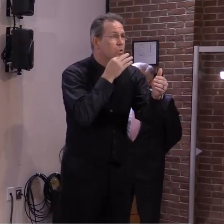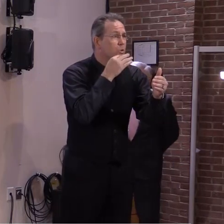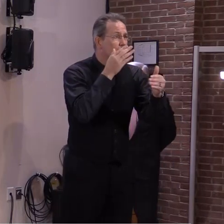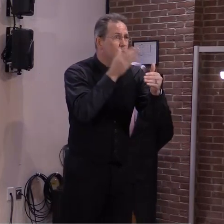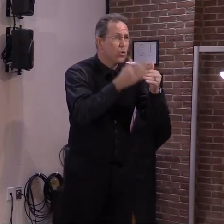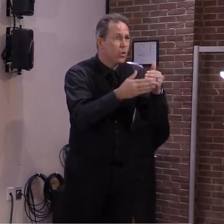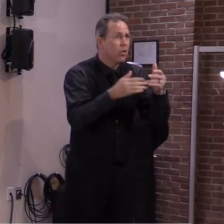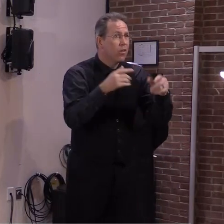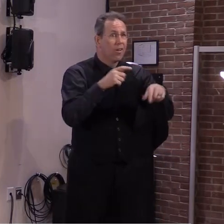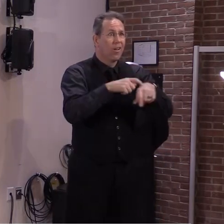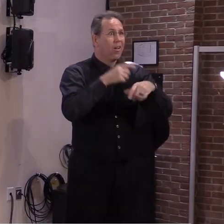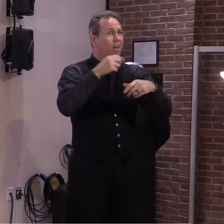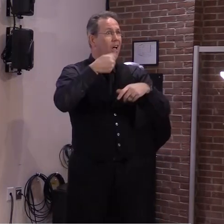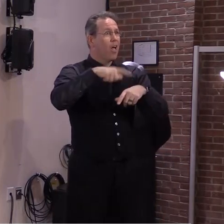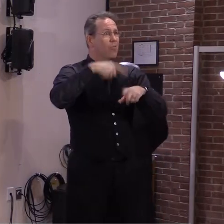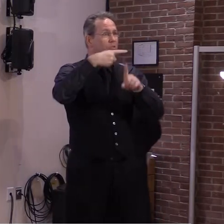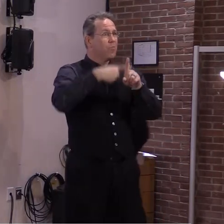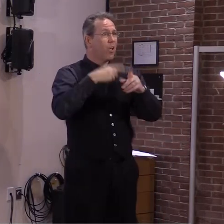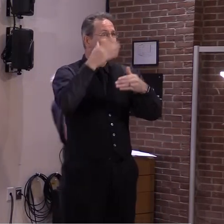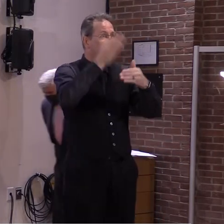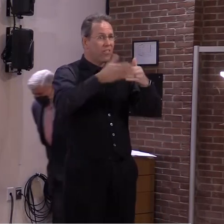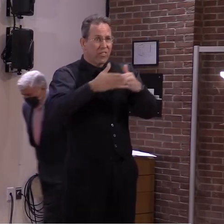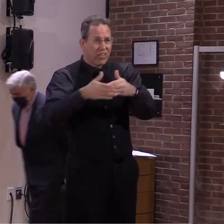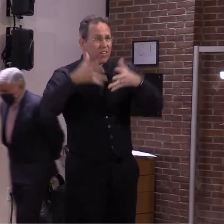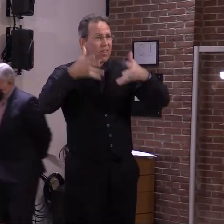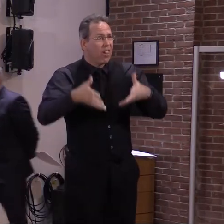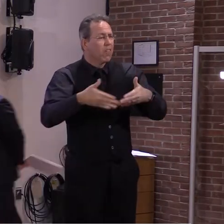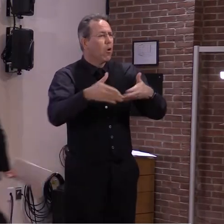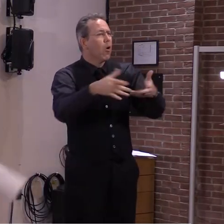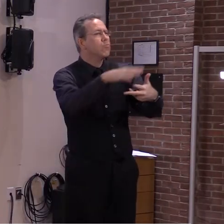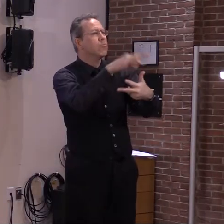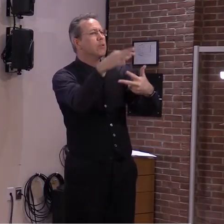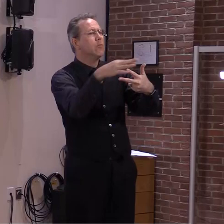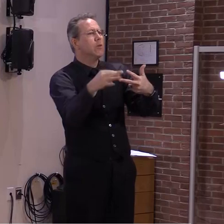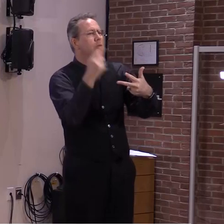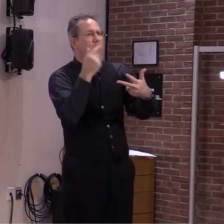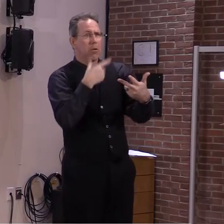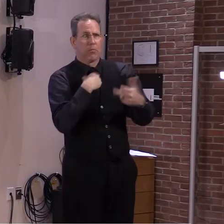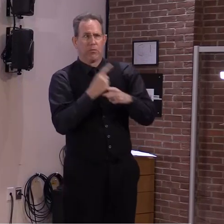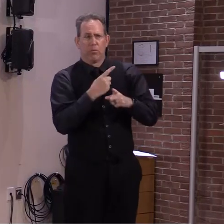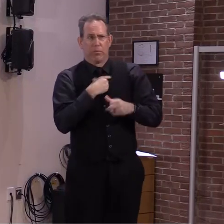it. But I'm going to ask Secretary Smith to comment on this.